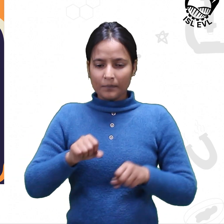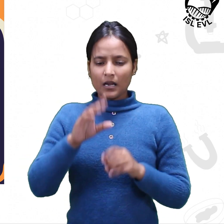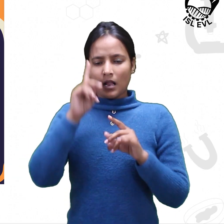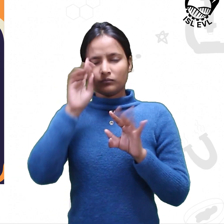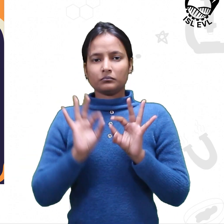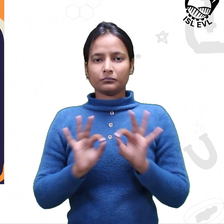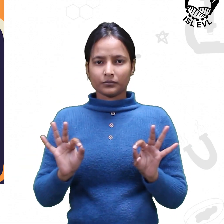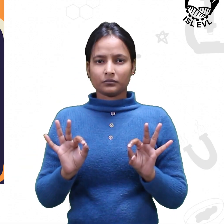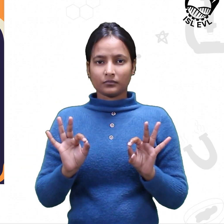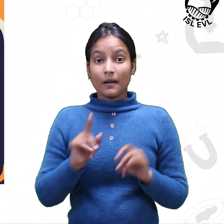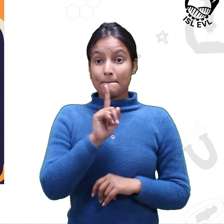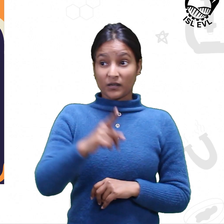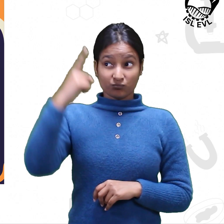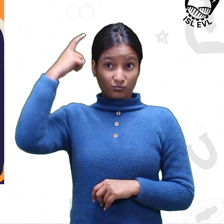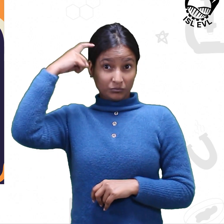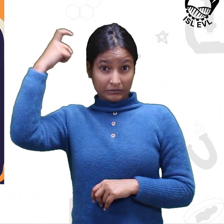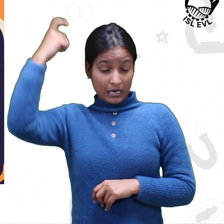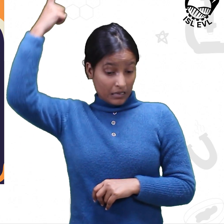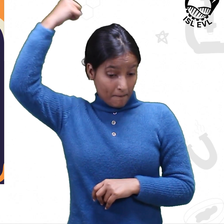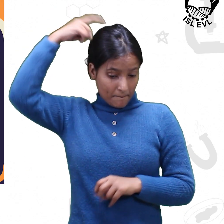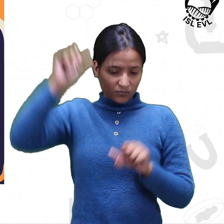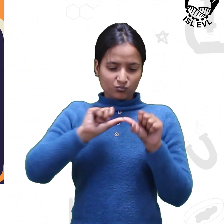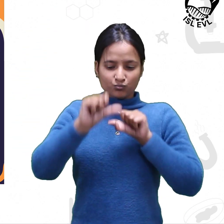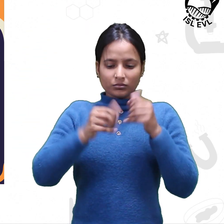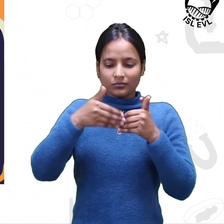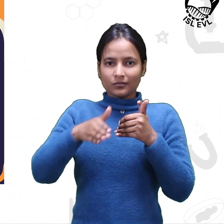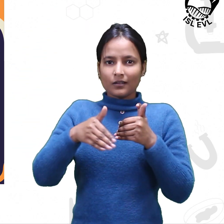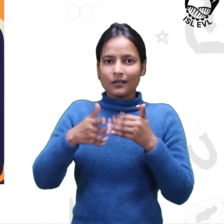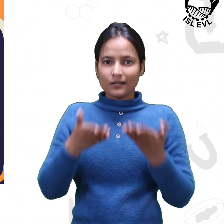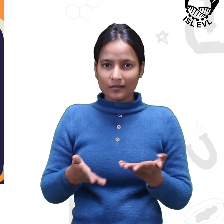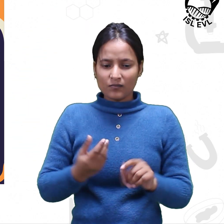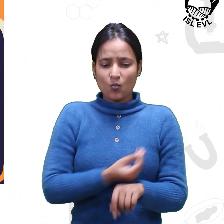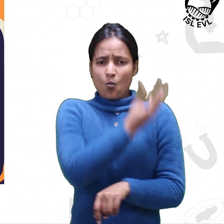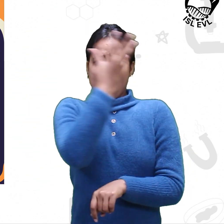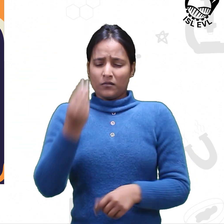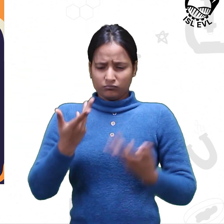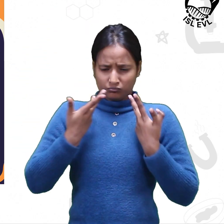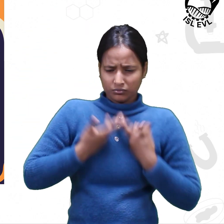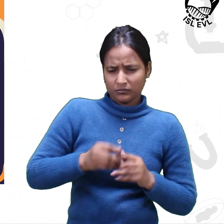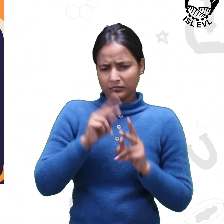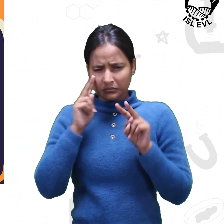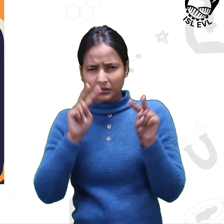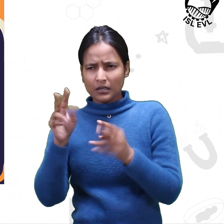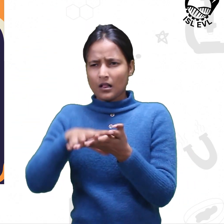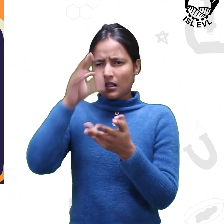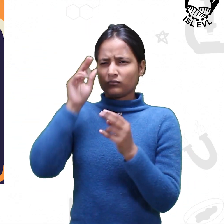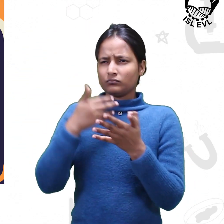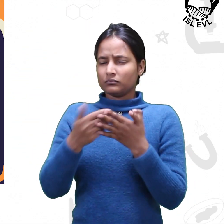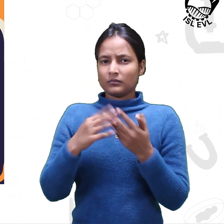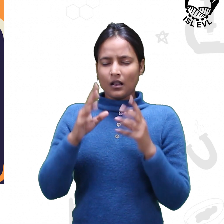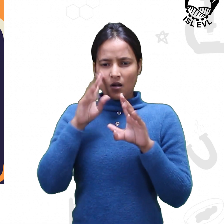can actually see what you're dreaming. But the rest of the day, because of all the other sensory information, you might not be able to sense